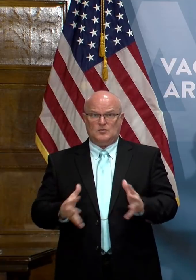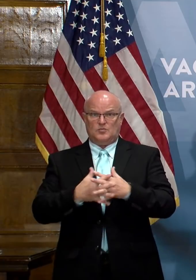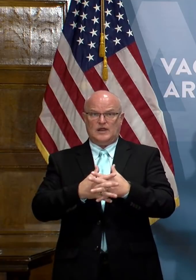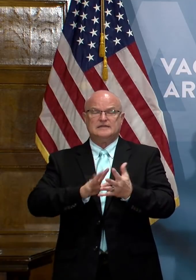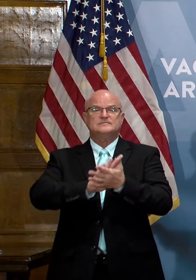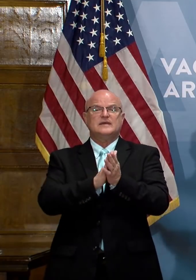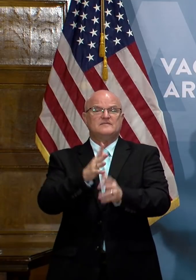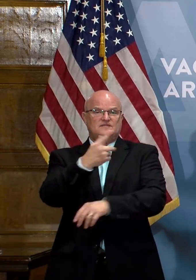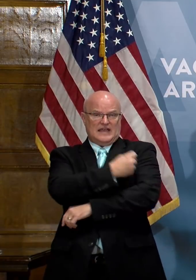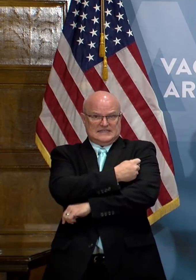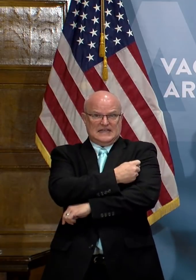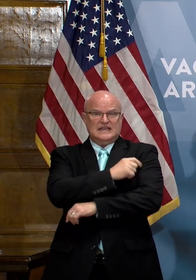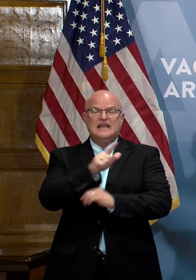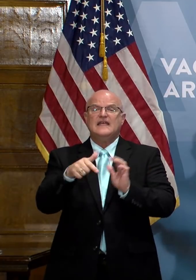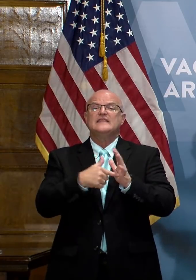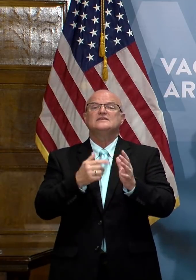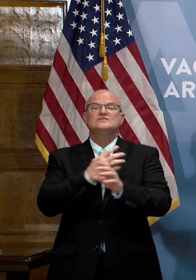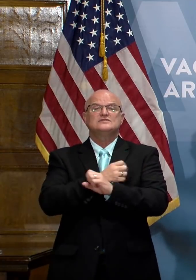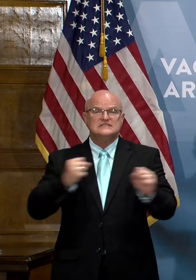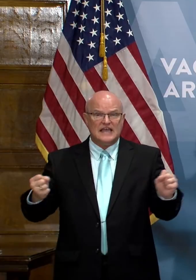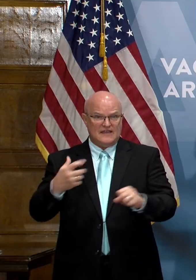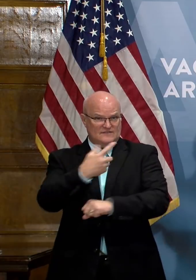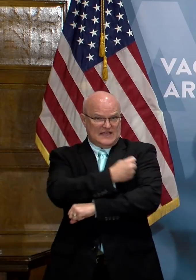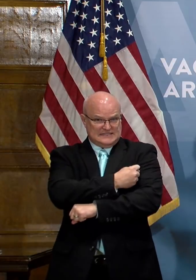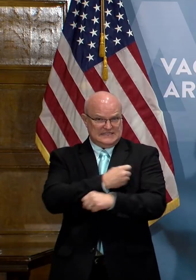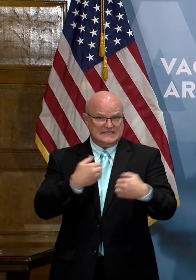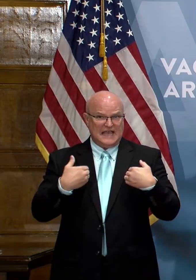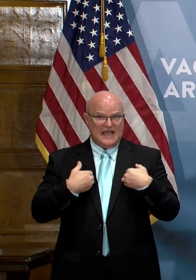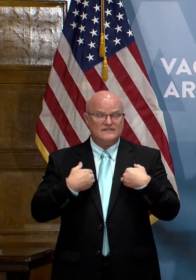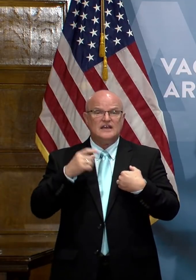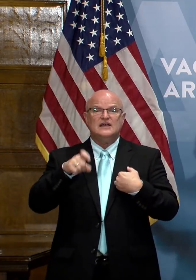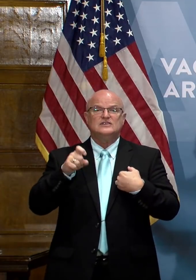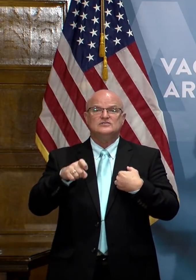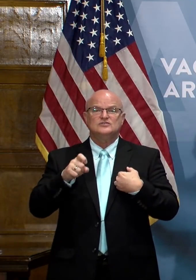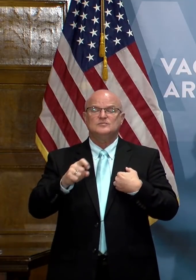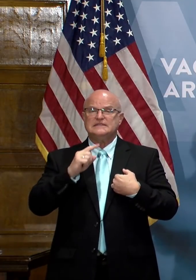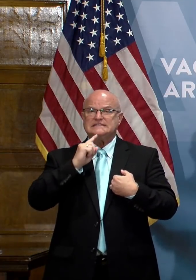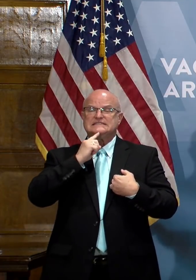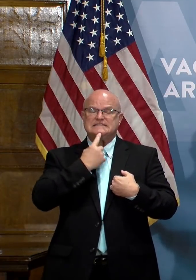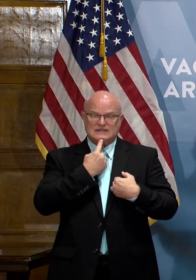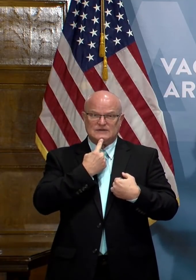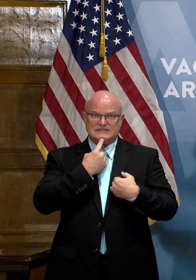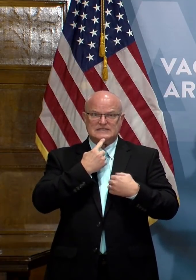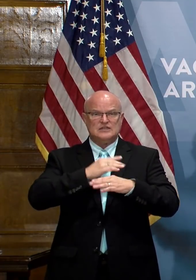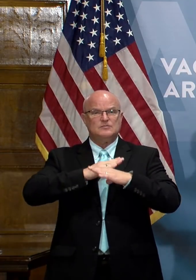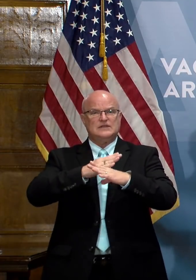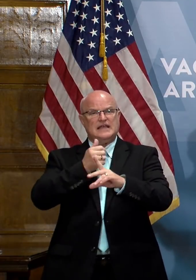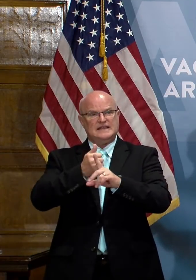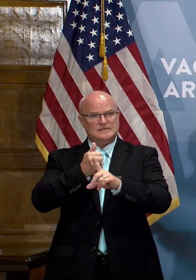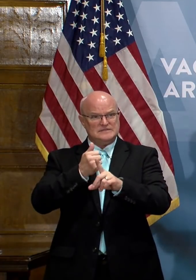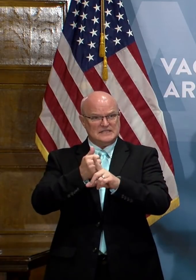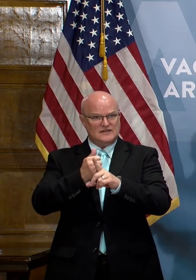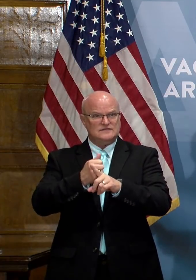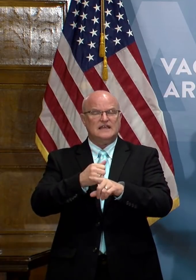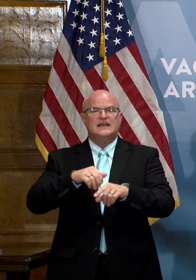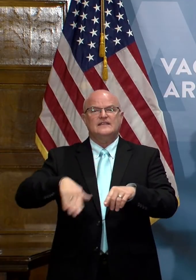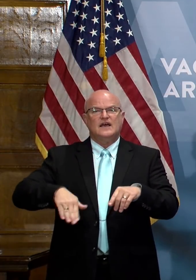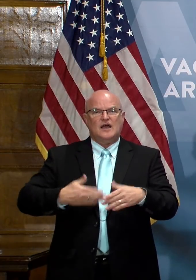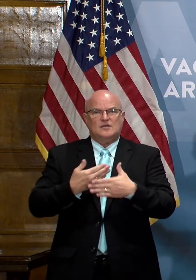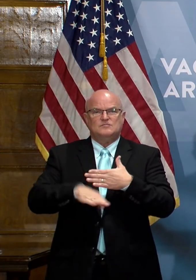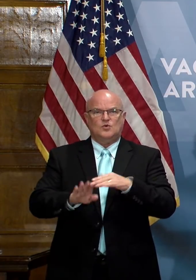become vaccinated. These are safe vaccines, and they should be taken in order to protect themselves and their unborn